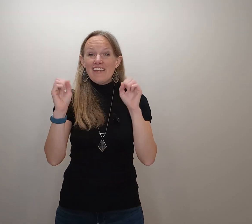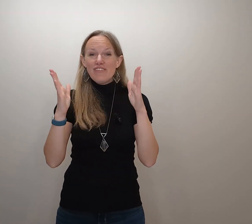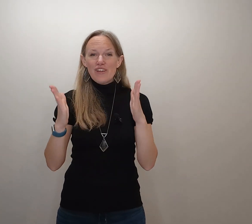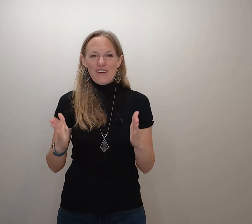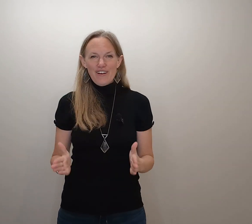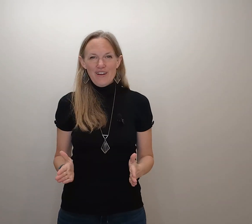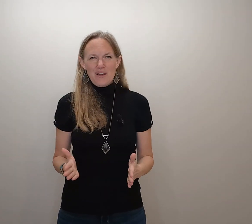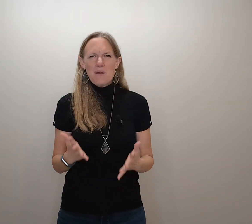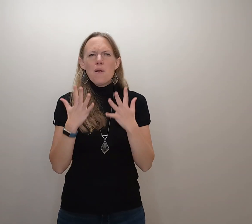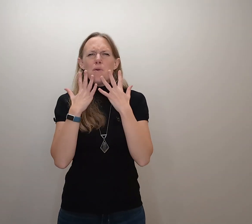Savior,